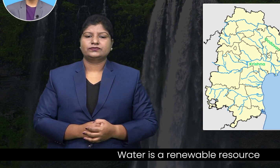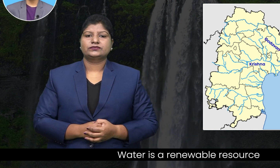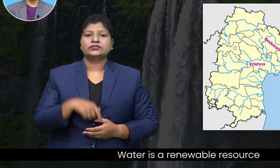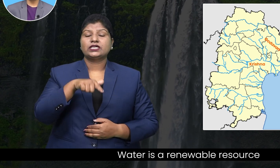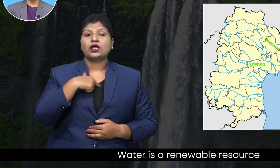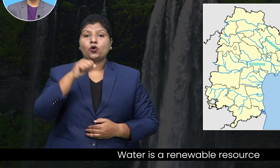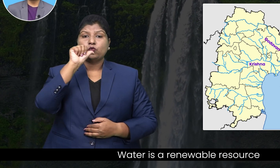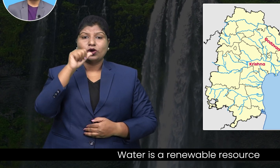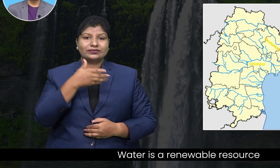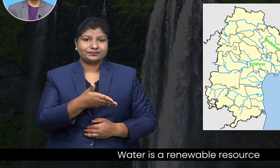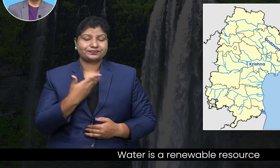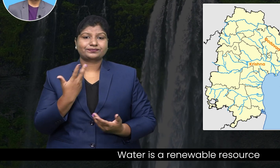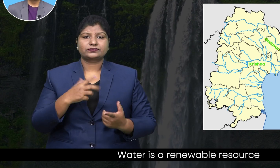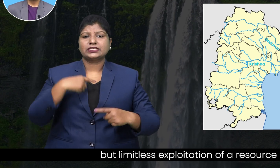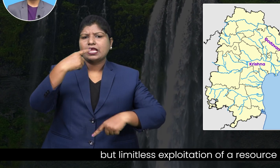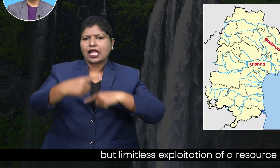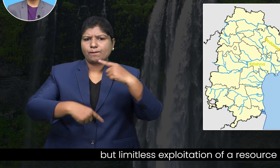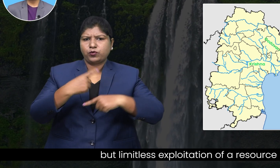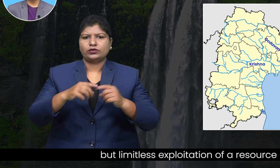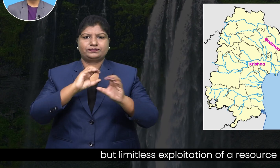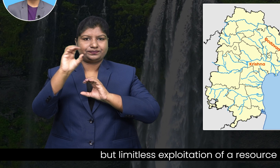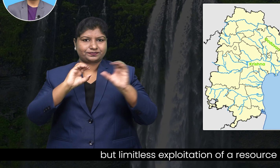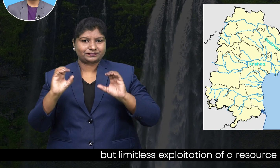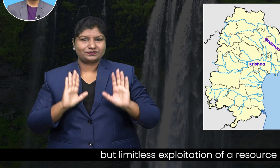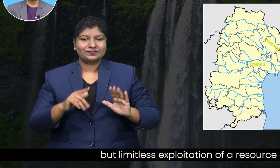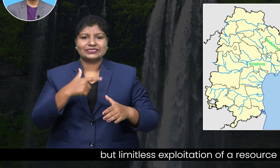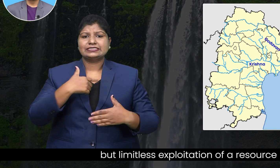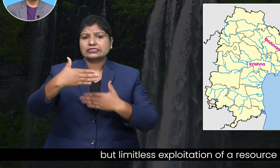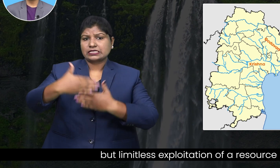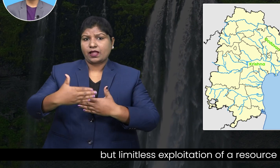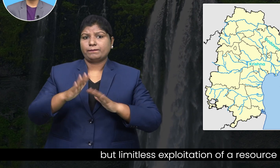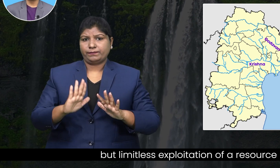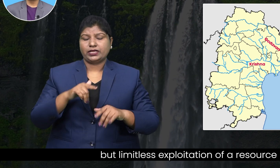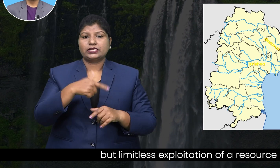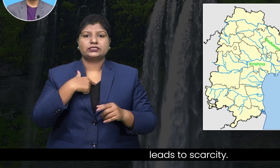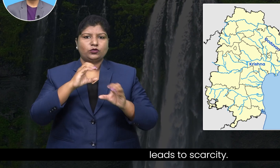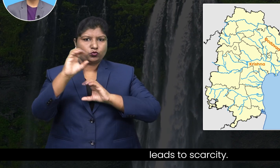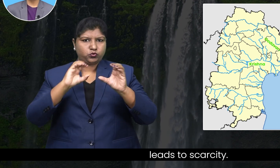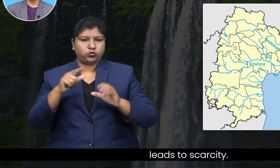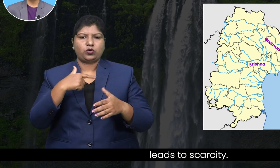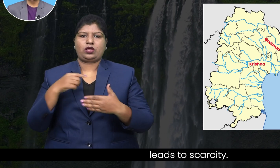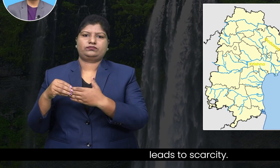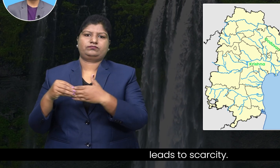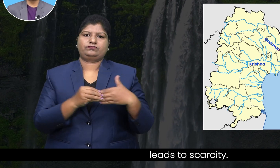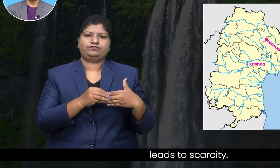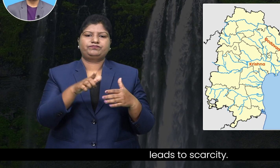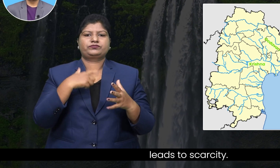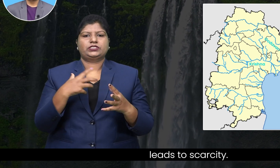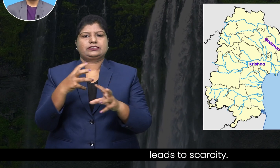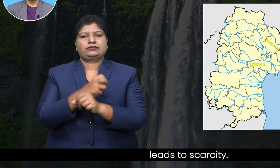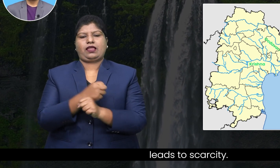Water is a renewable resource, but limitless exploitation of a resource leads to